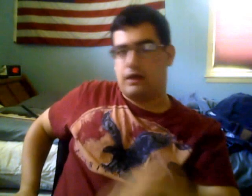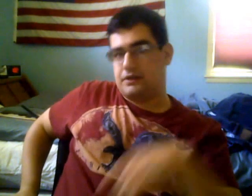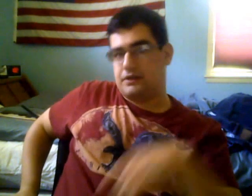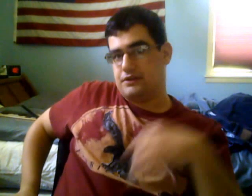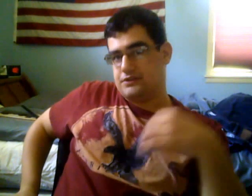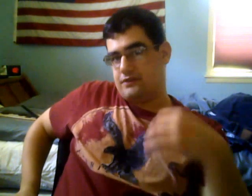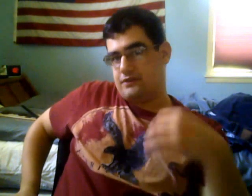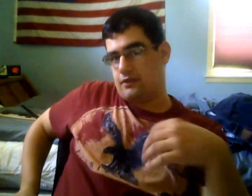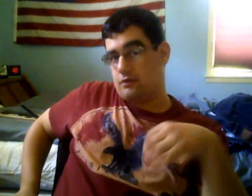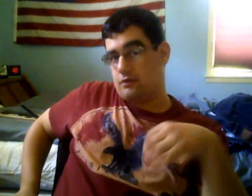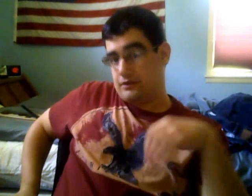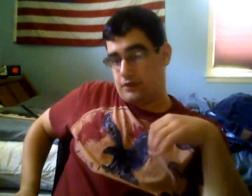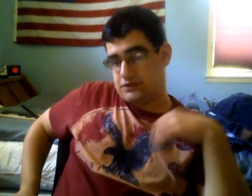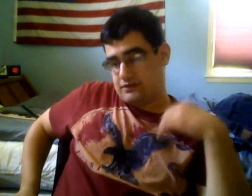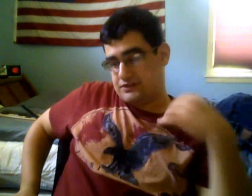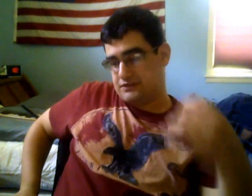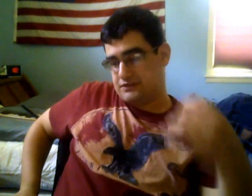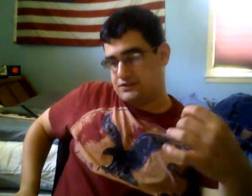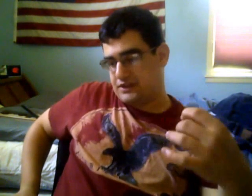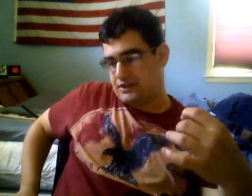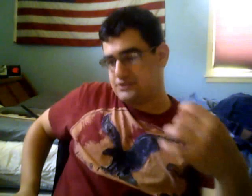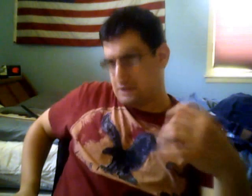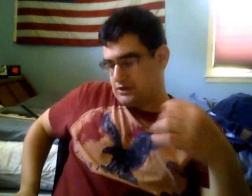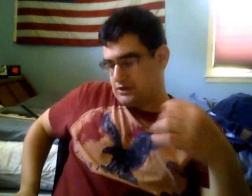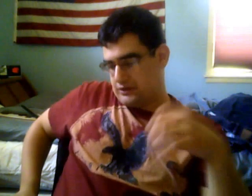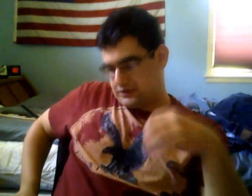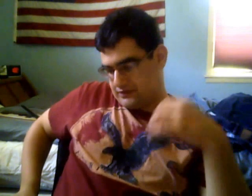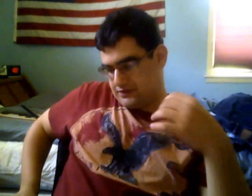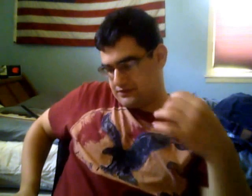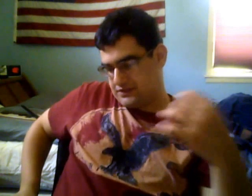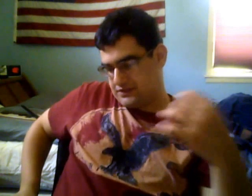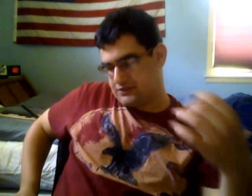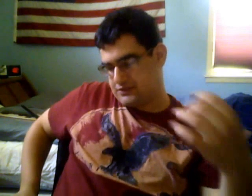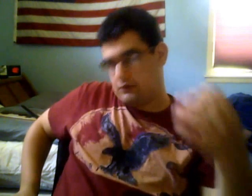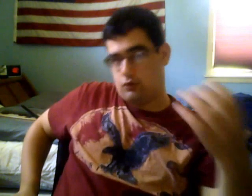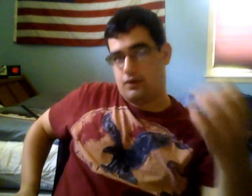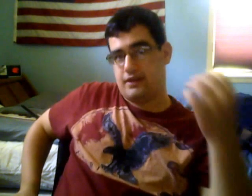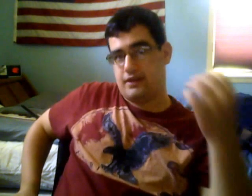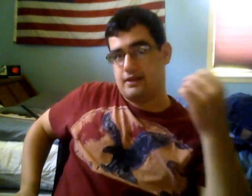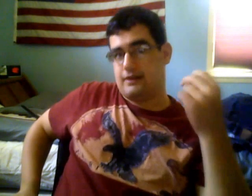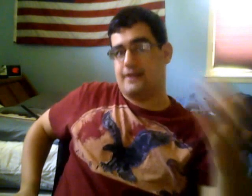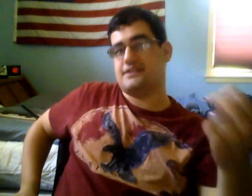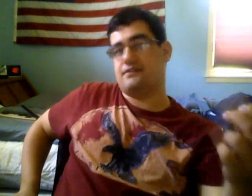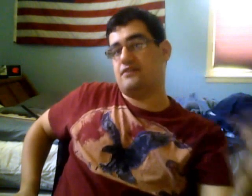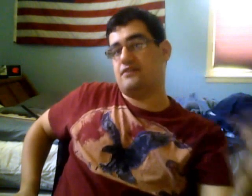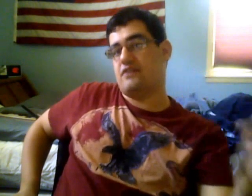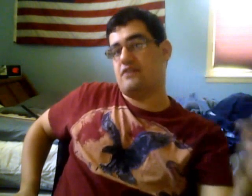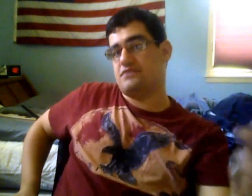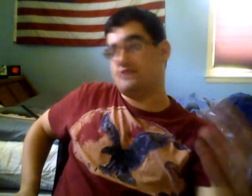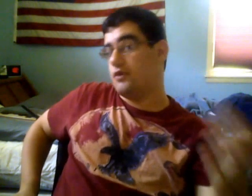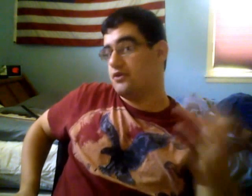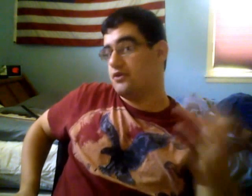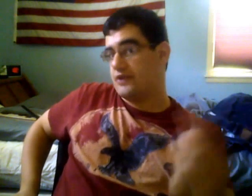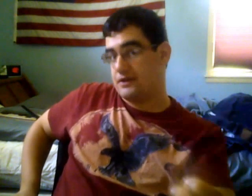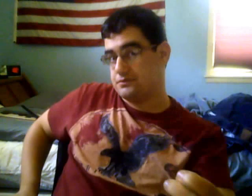but here's the thing, though, about the election of 1976. The election of 1976 saw only a less than 55% voter turnout.